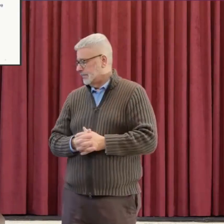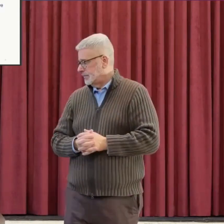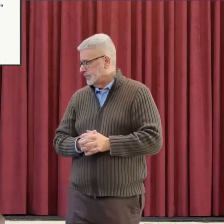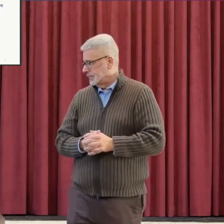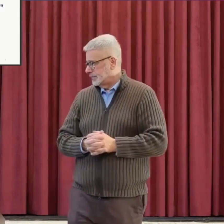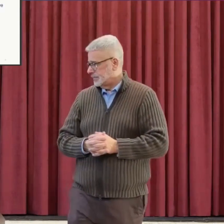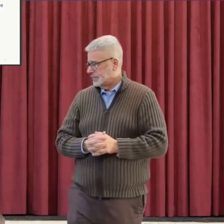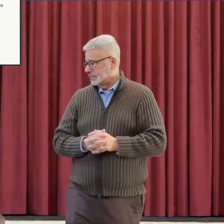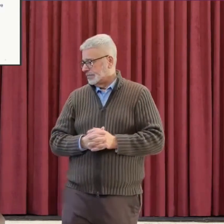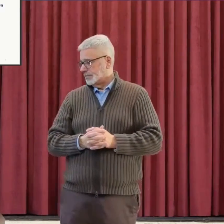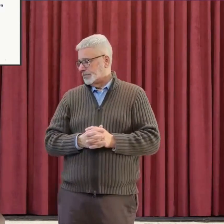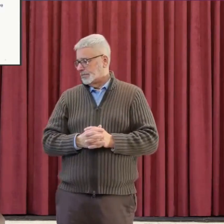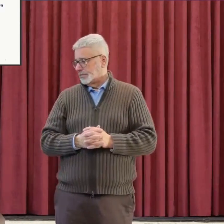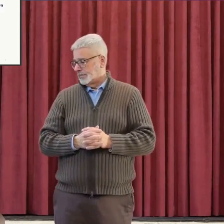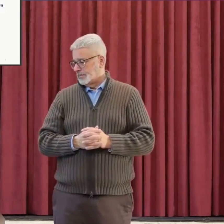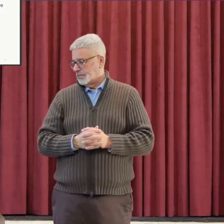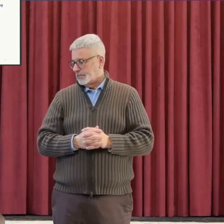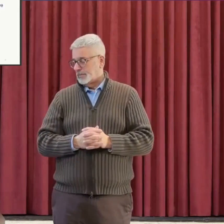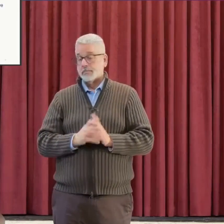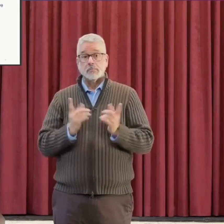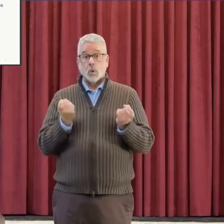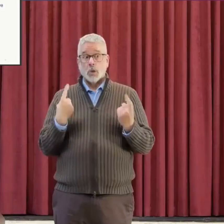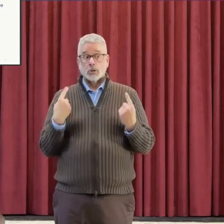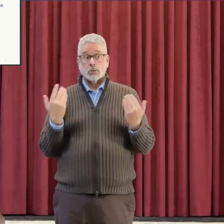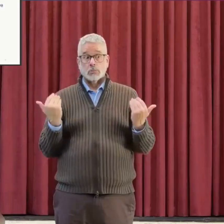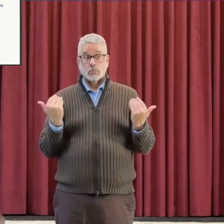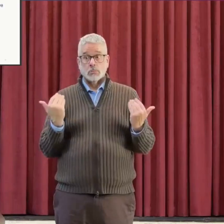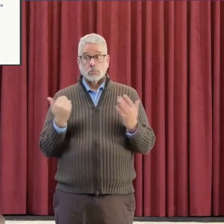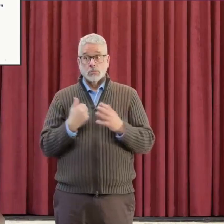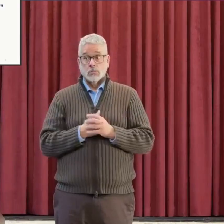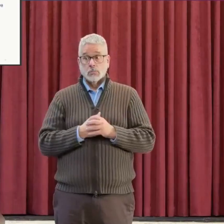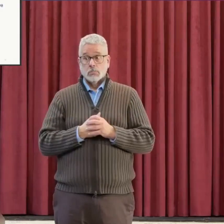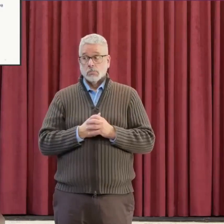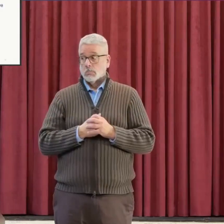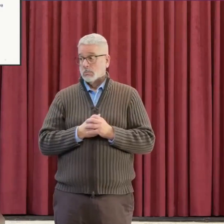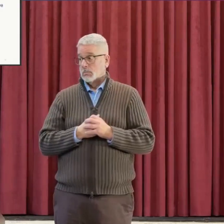Okay. Okay, yeah. Any other questions?